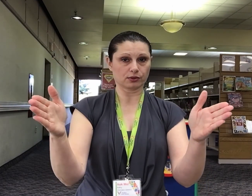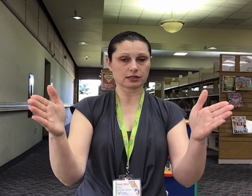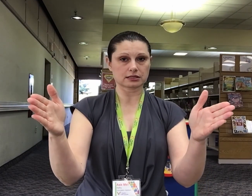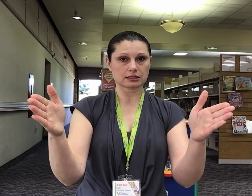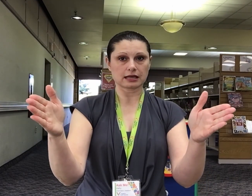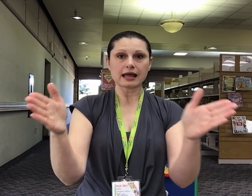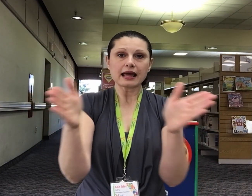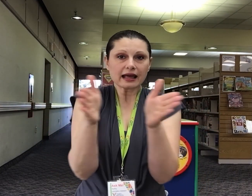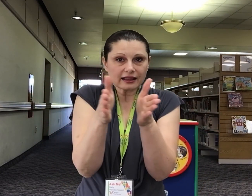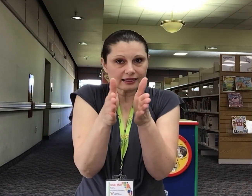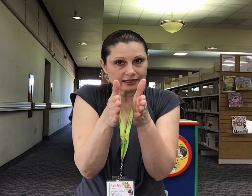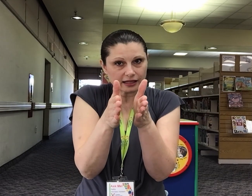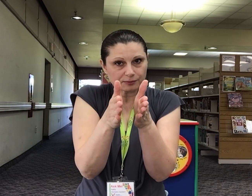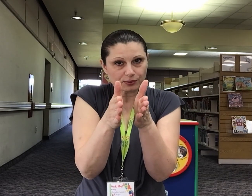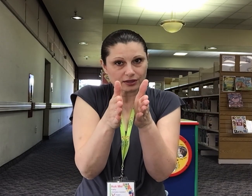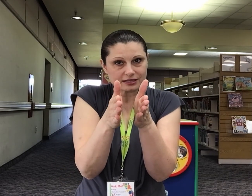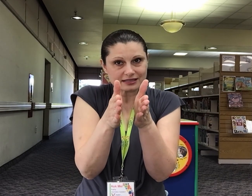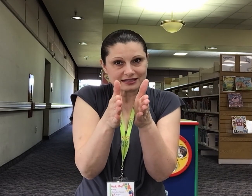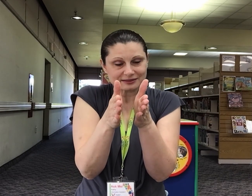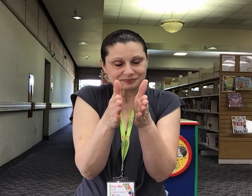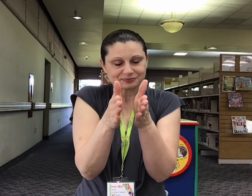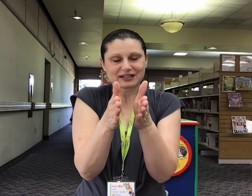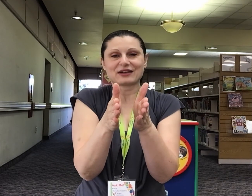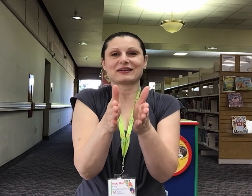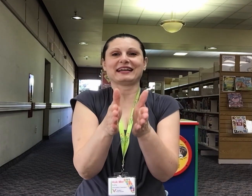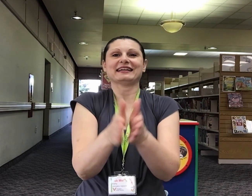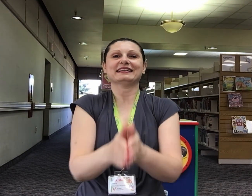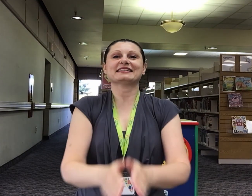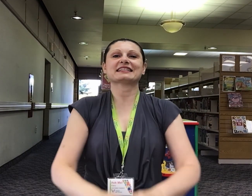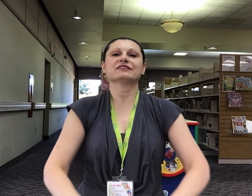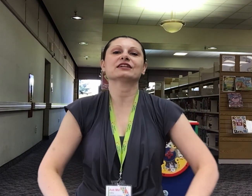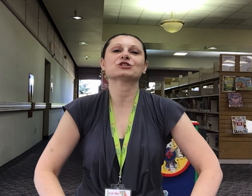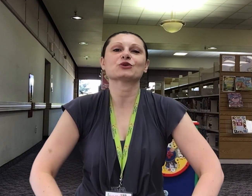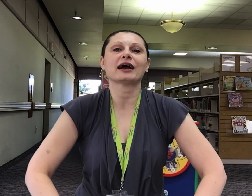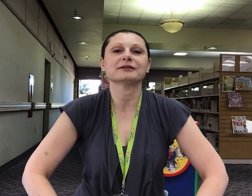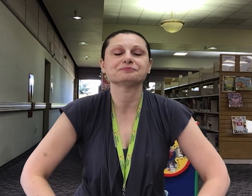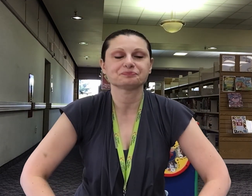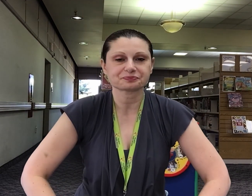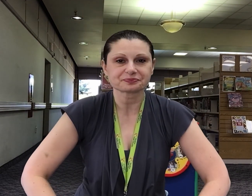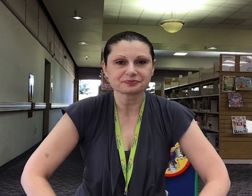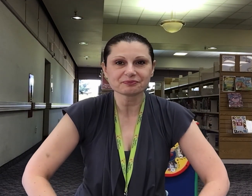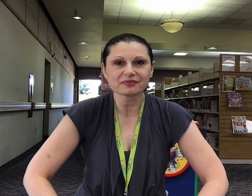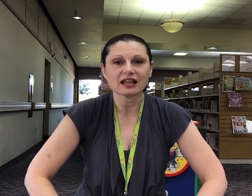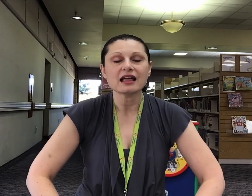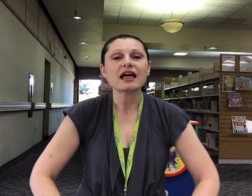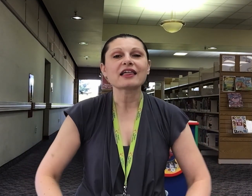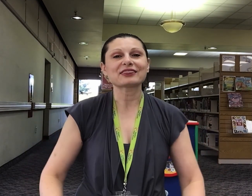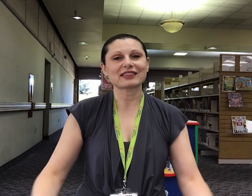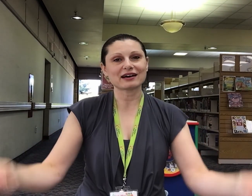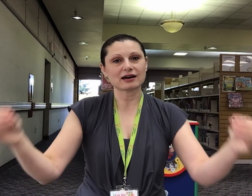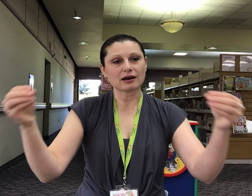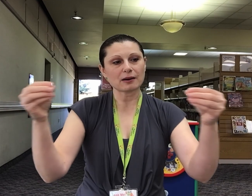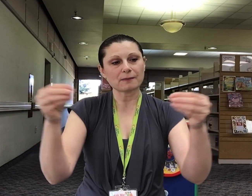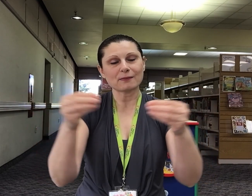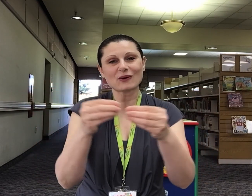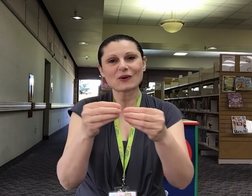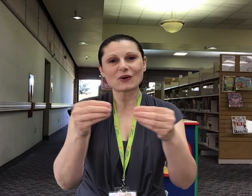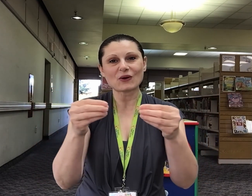books and thin books. Okay, let's give it a try. The